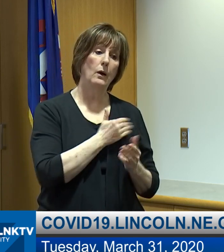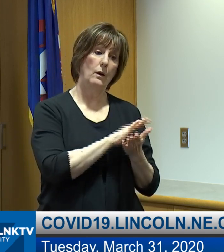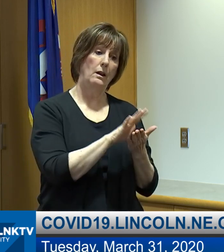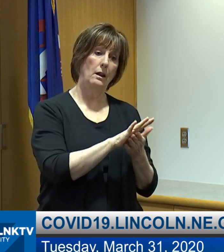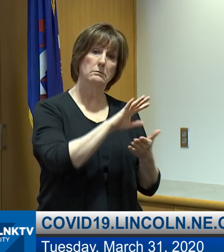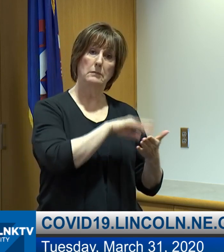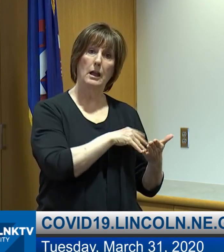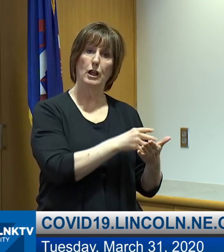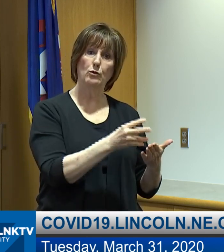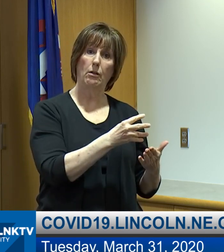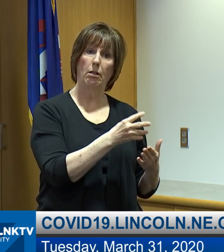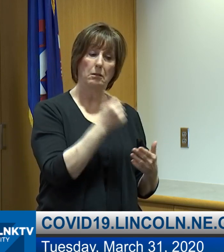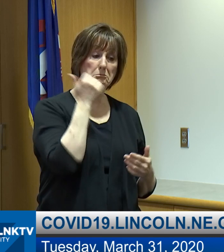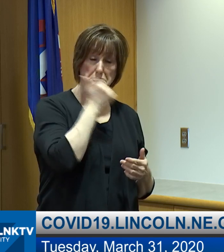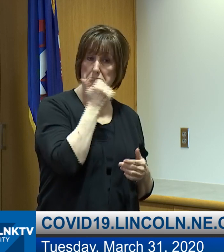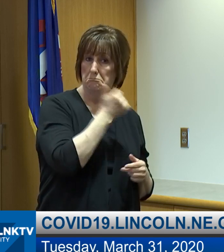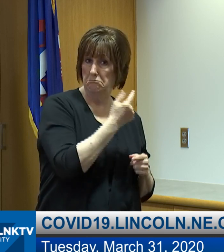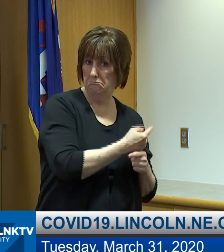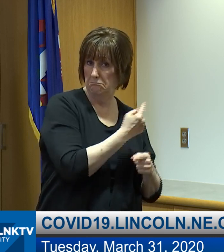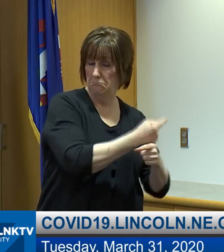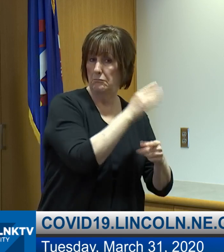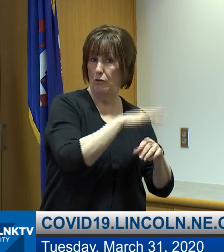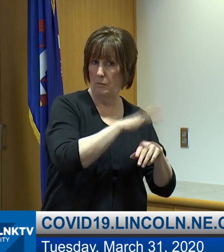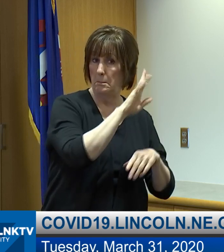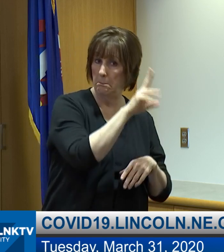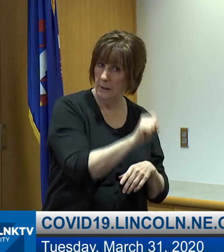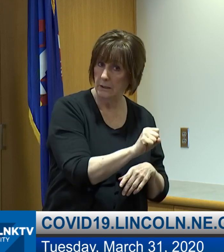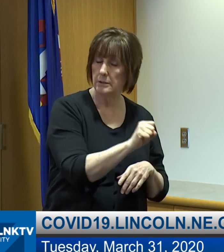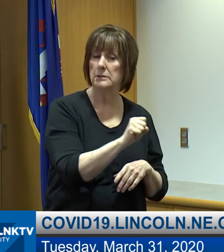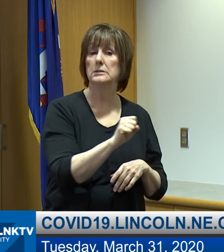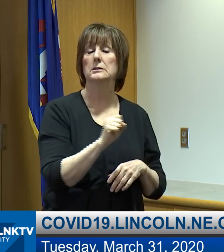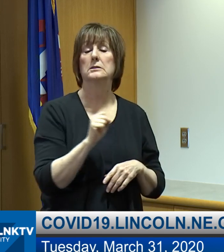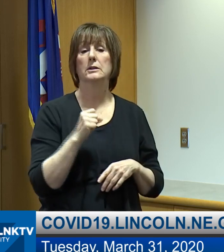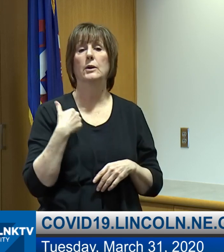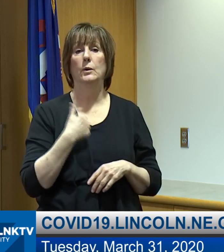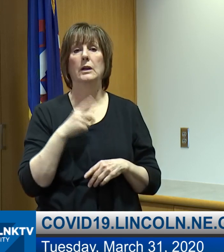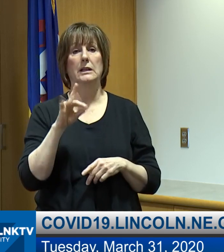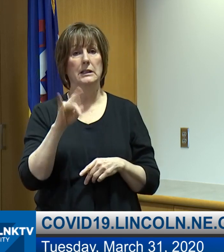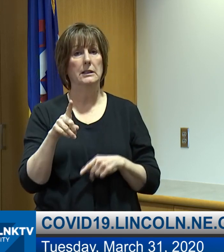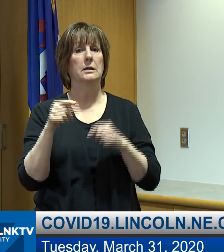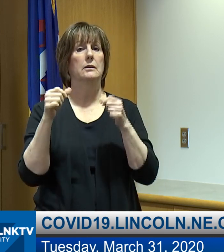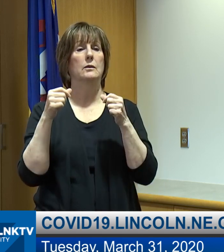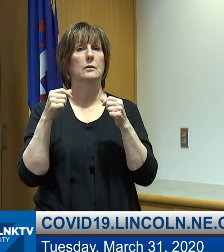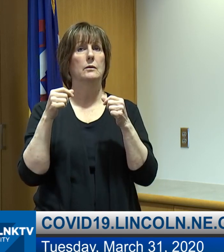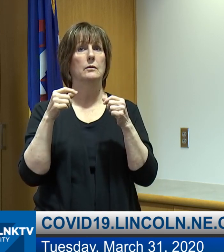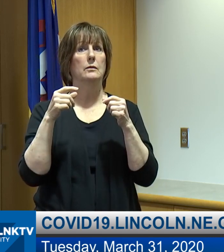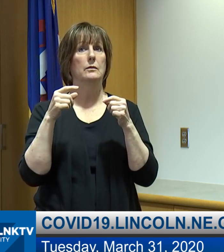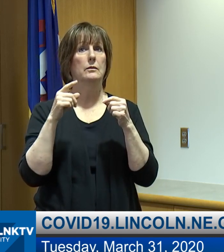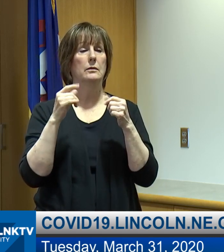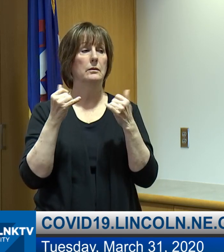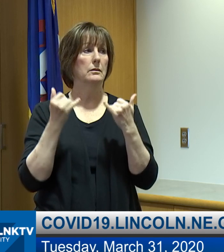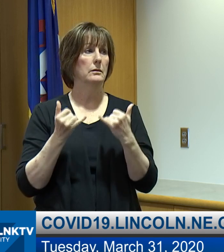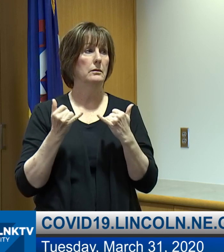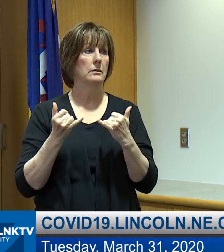cleaning schedule and routines on the buses, we have actually posted